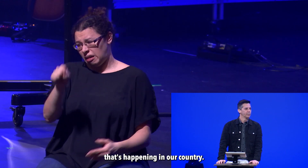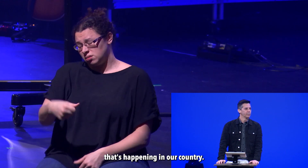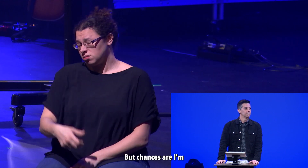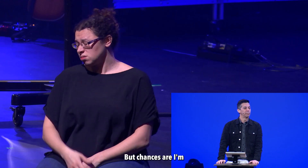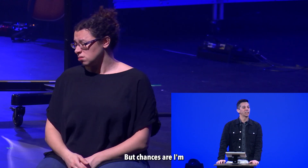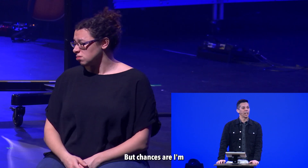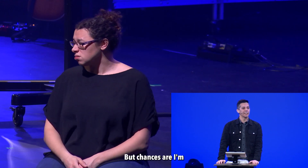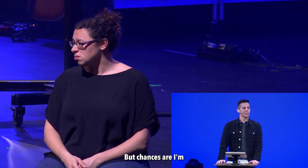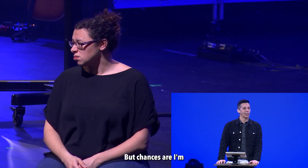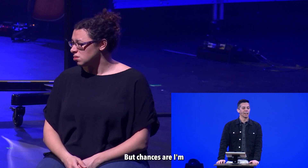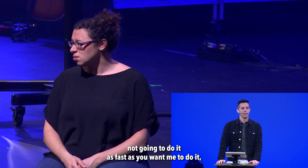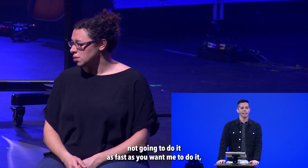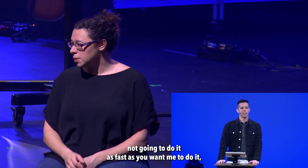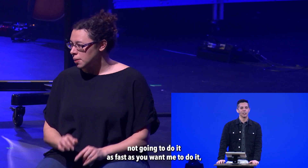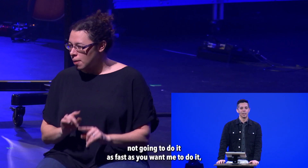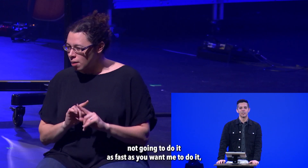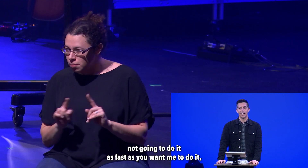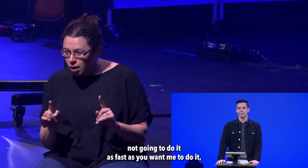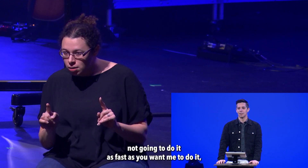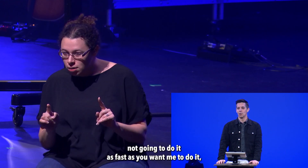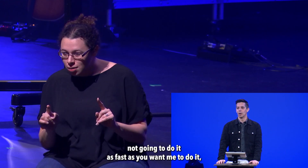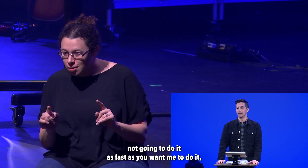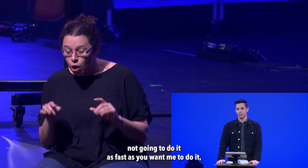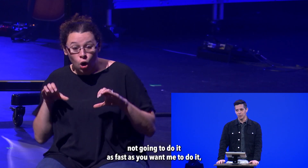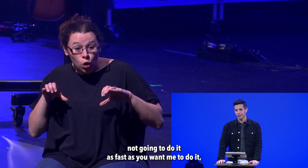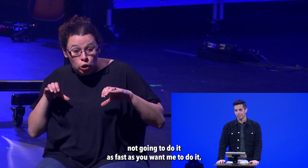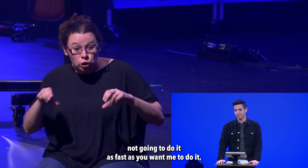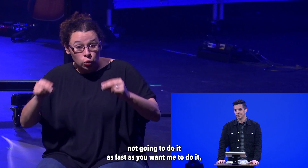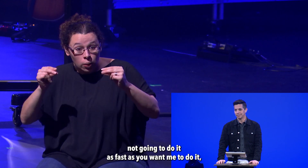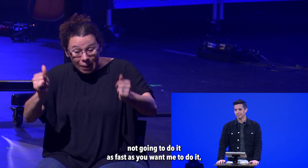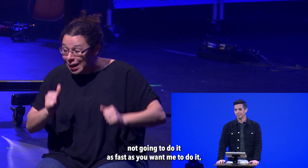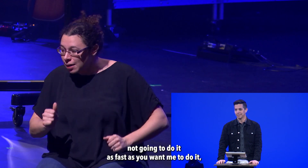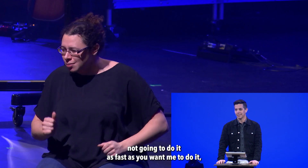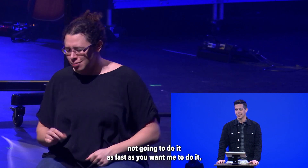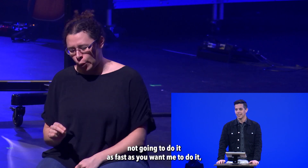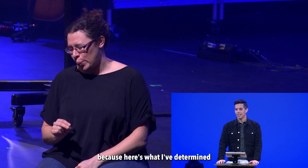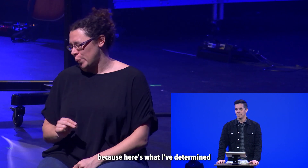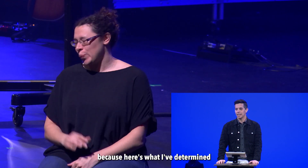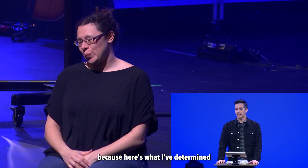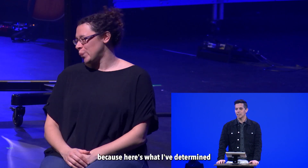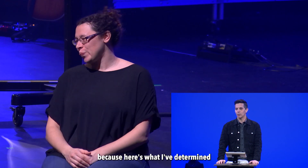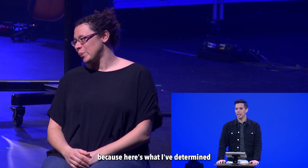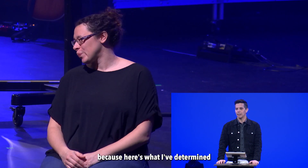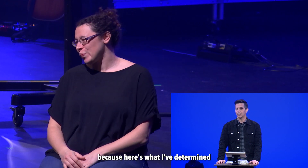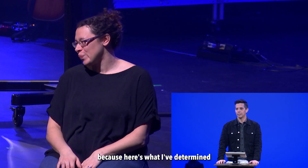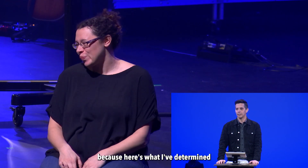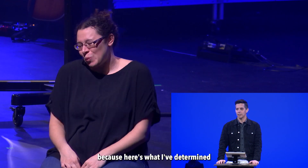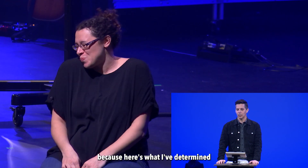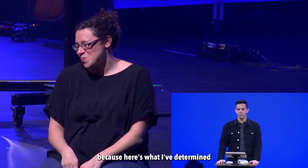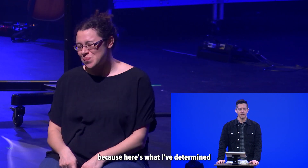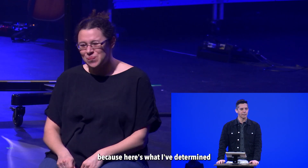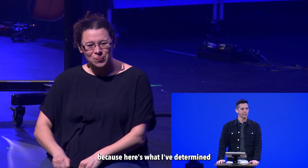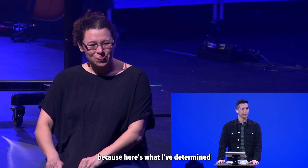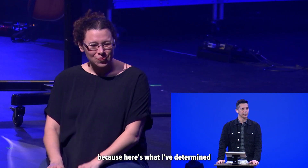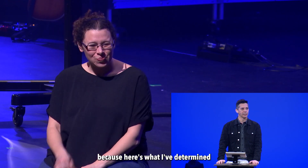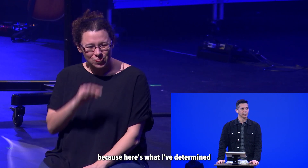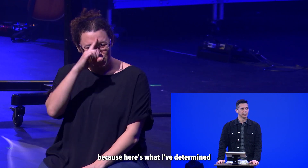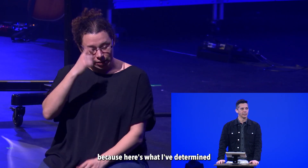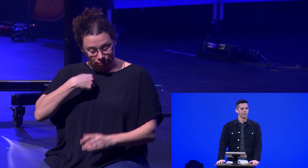But chances are I'm not gonna do it as fast as you want me to do it. Because here's what I've